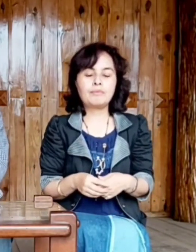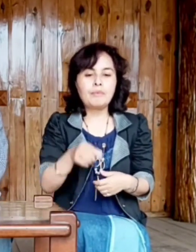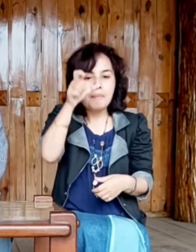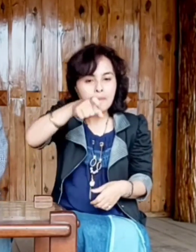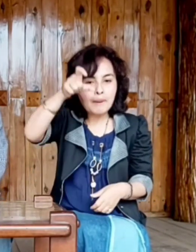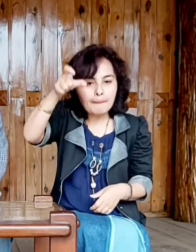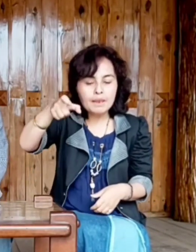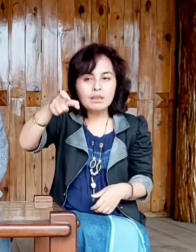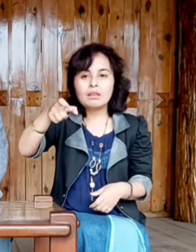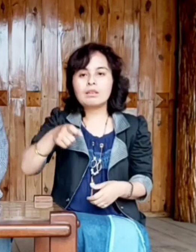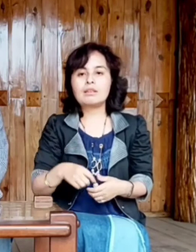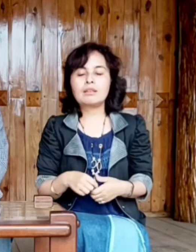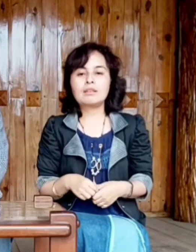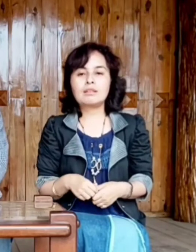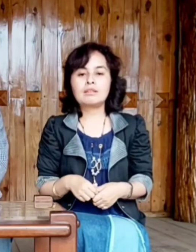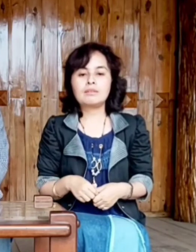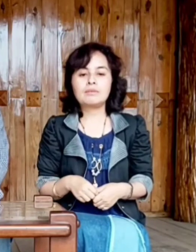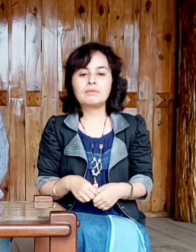public